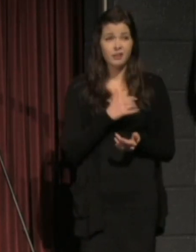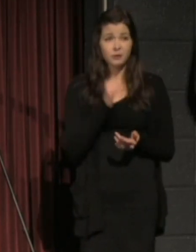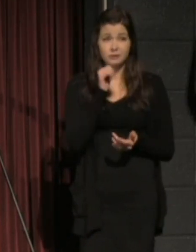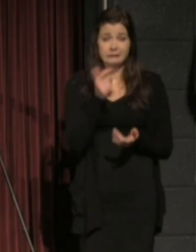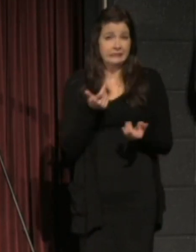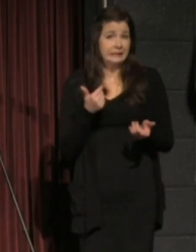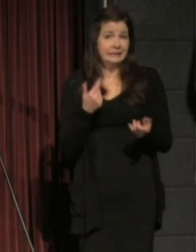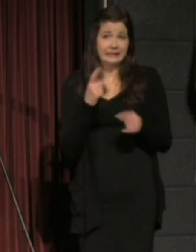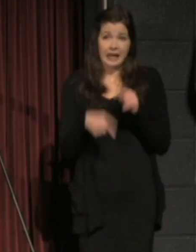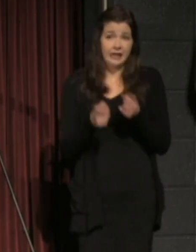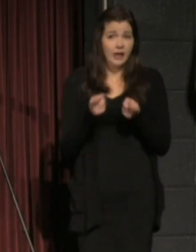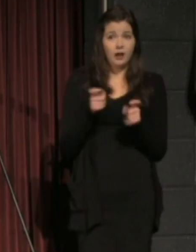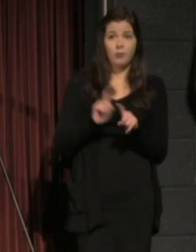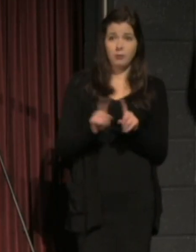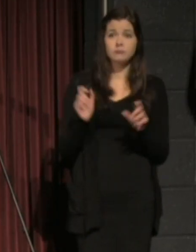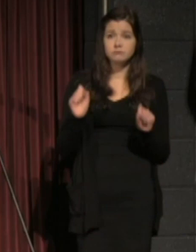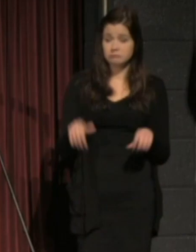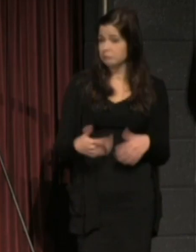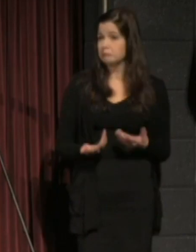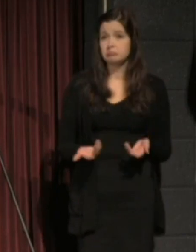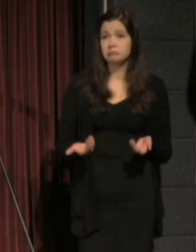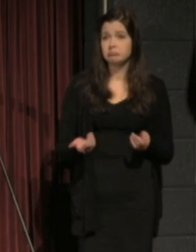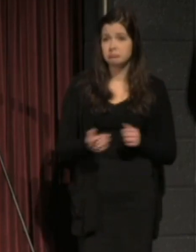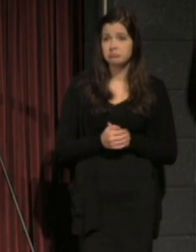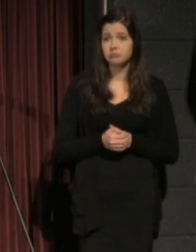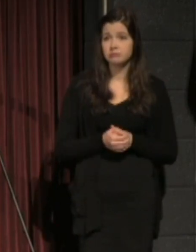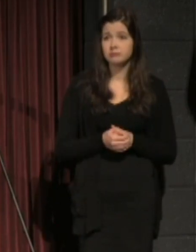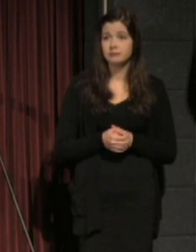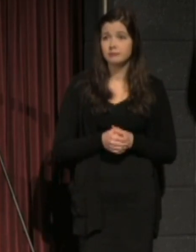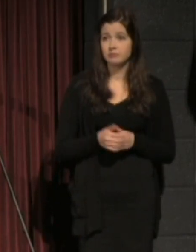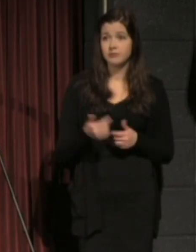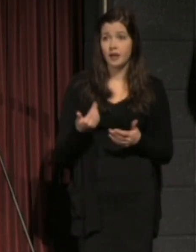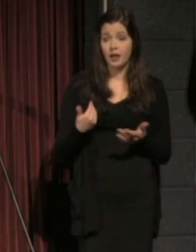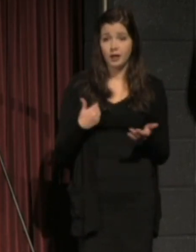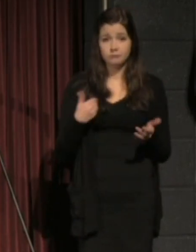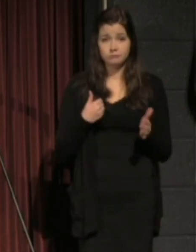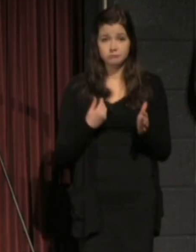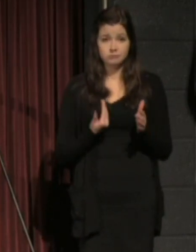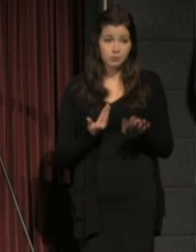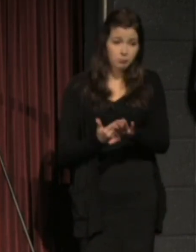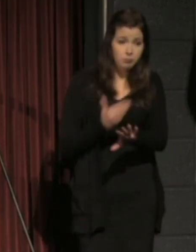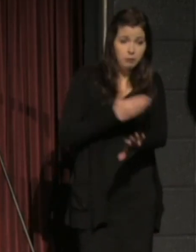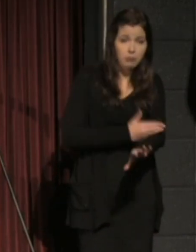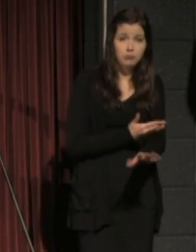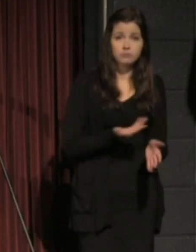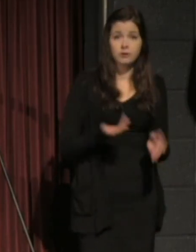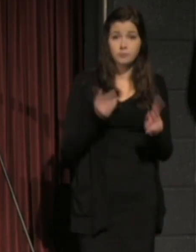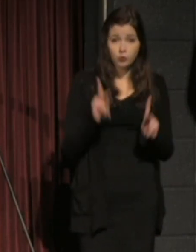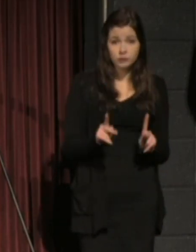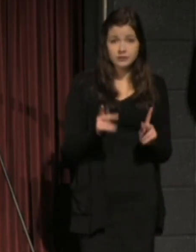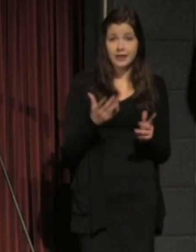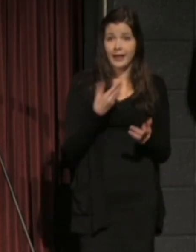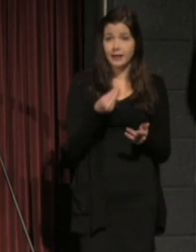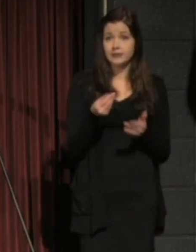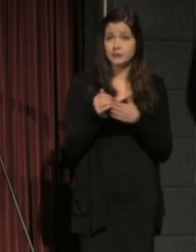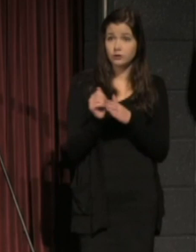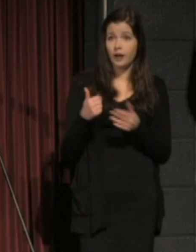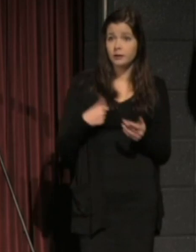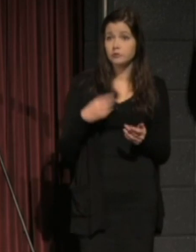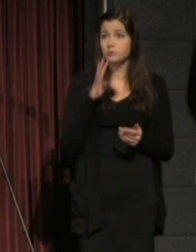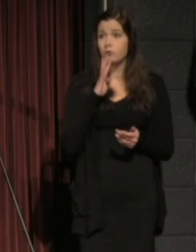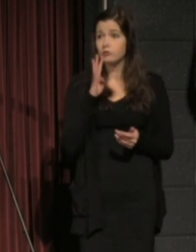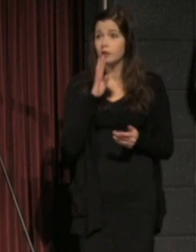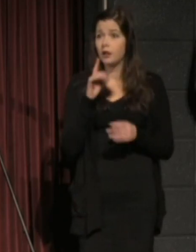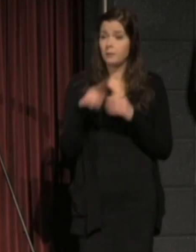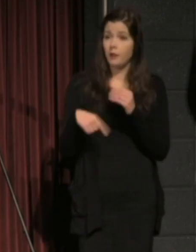handle, but somehow I always did. And because of this, I've grown as a person and a leader. I even spoke at the Board of Higher Education about the